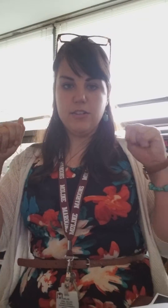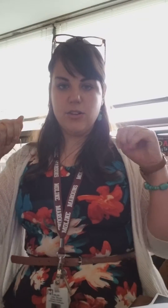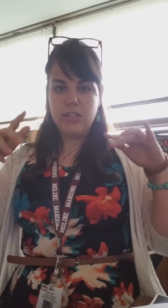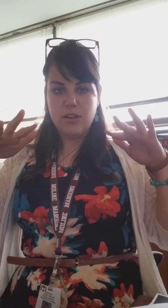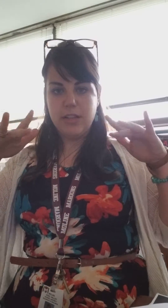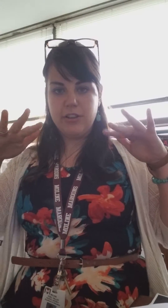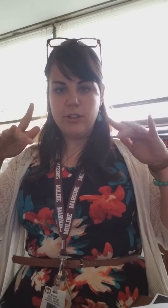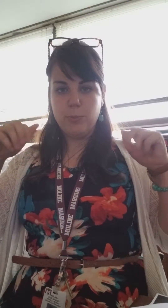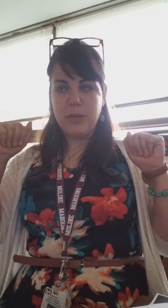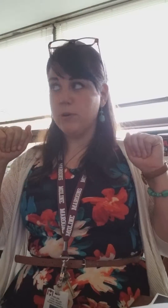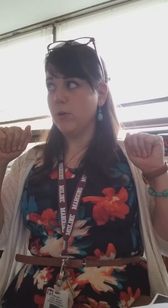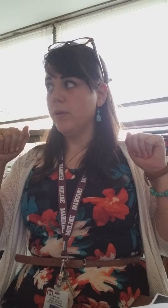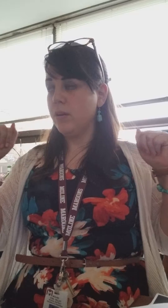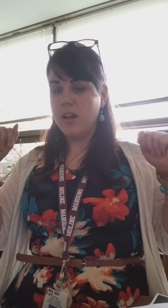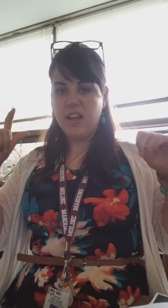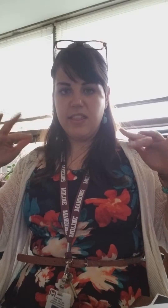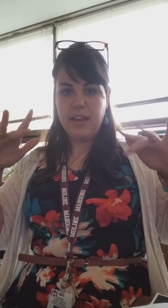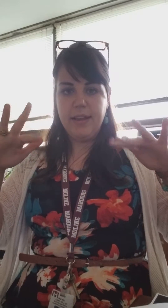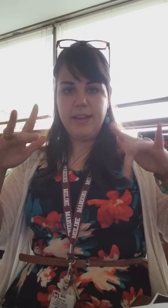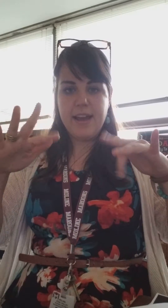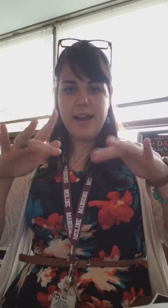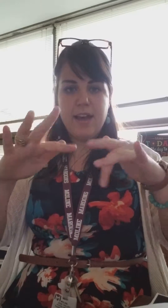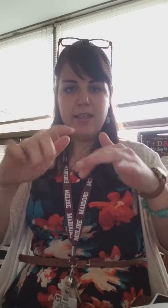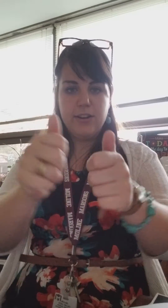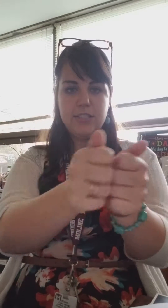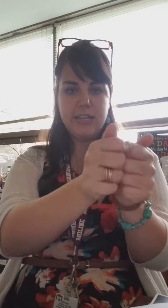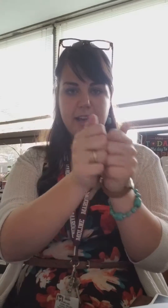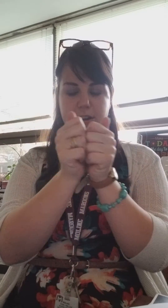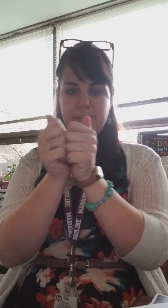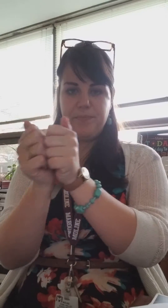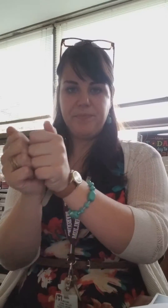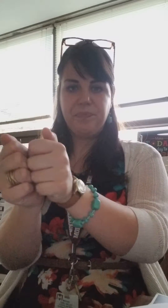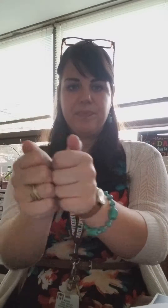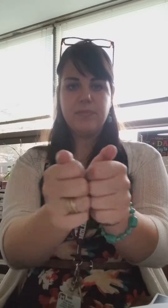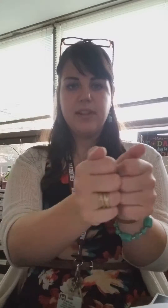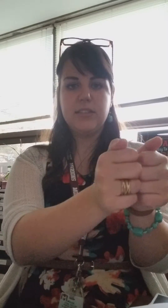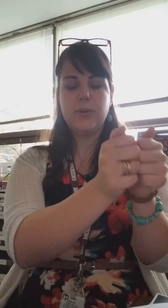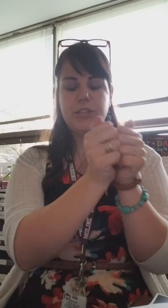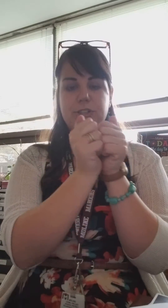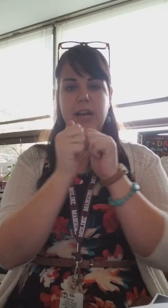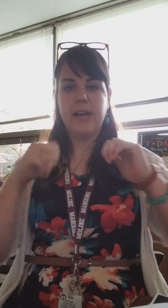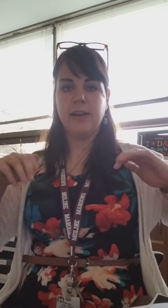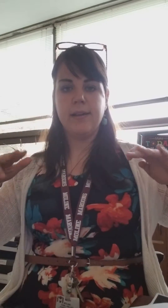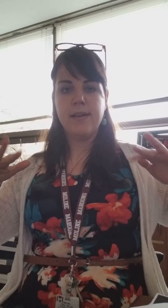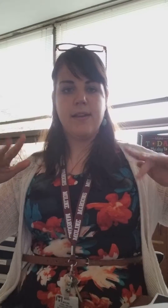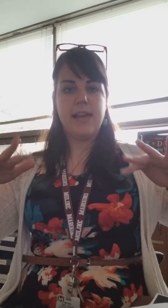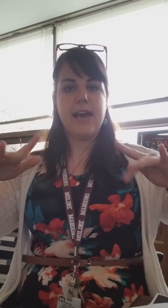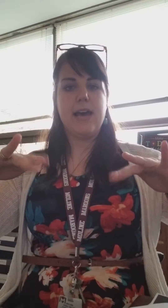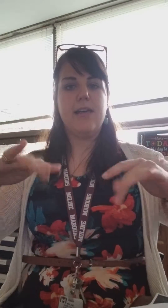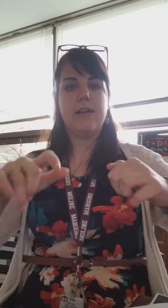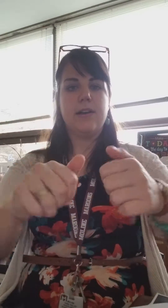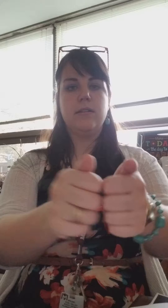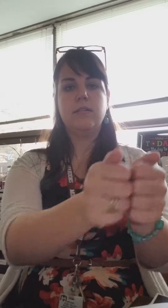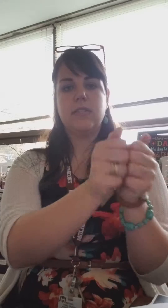these are like your little people, and they gather together. That's what you're signing. Gather